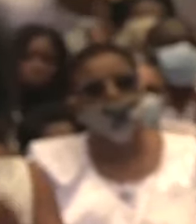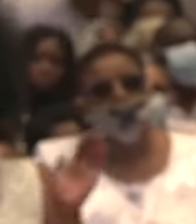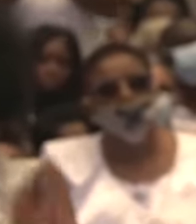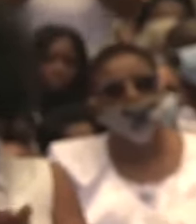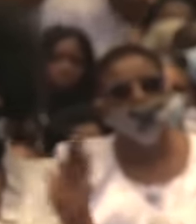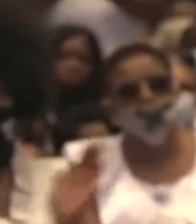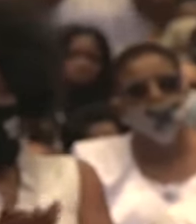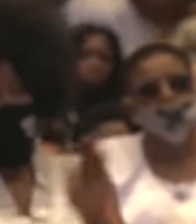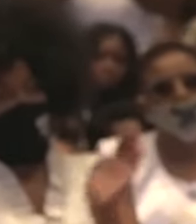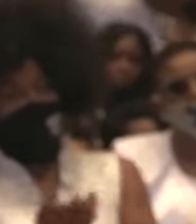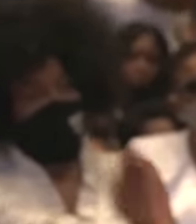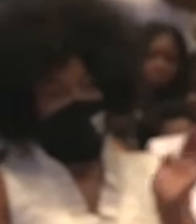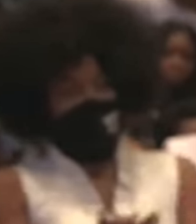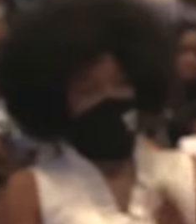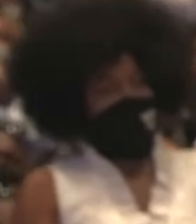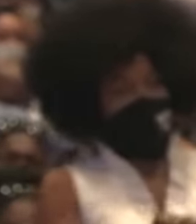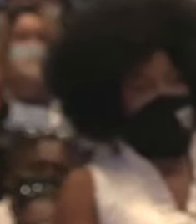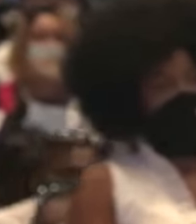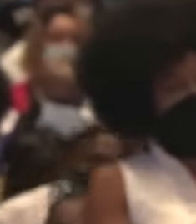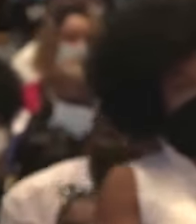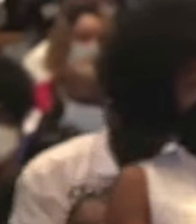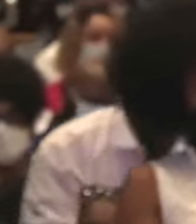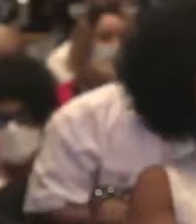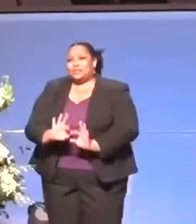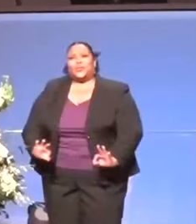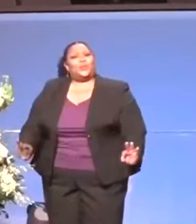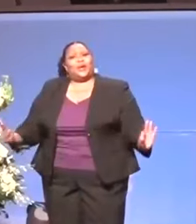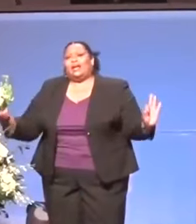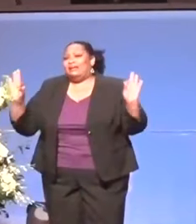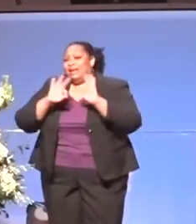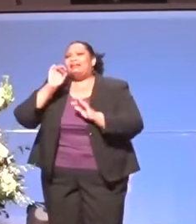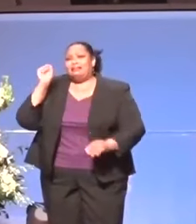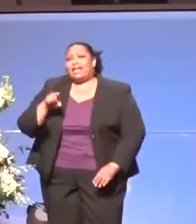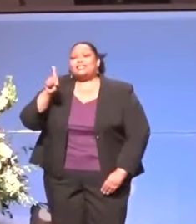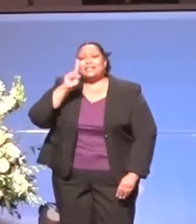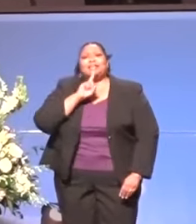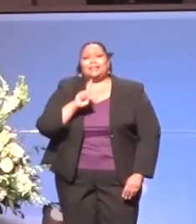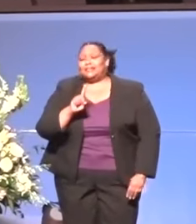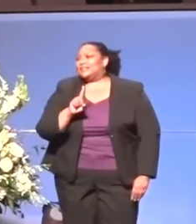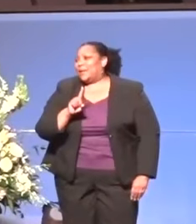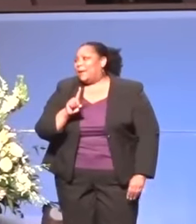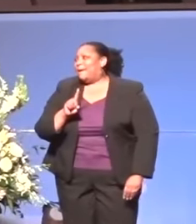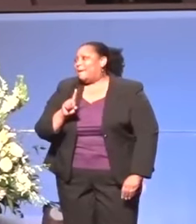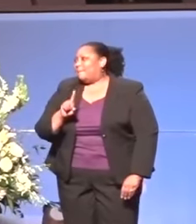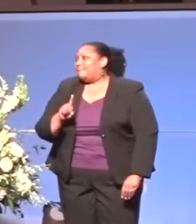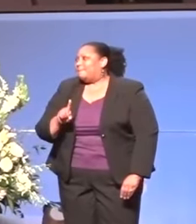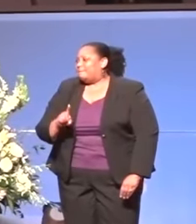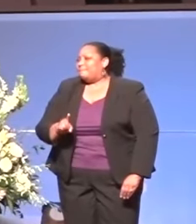He's worthy of Jesus. He's worth he is.